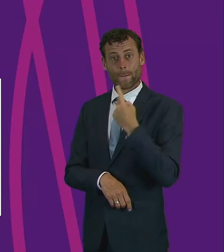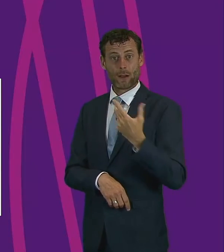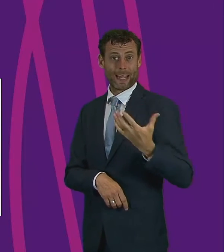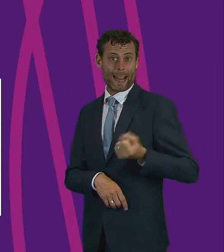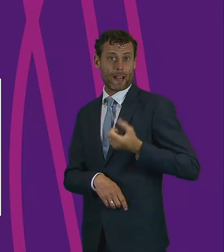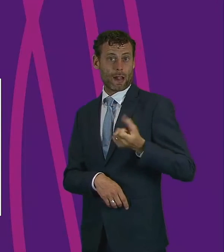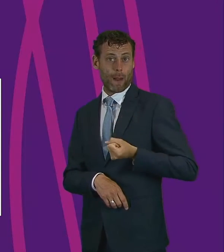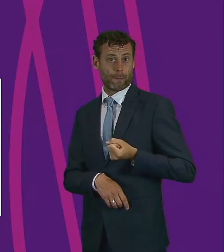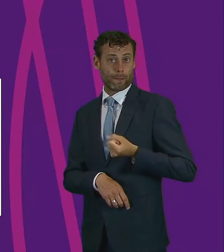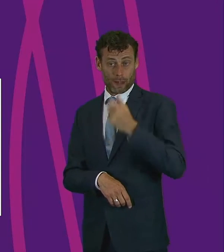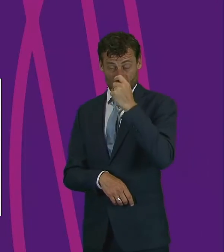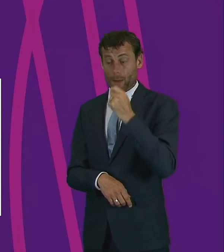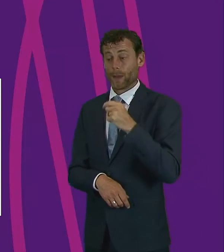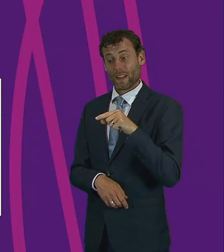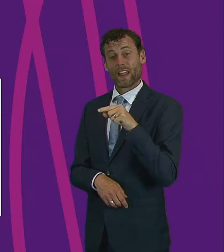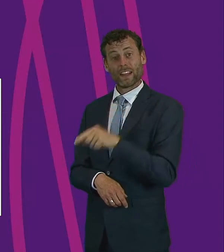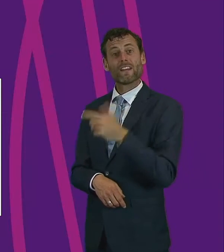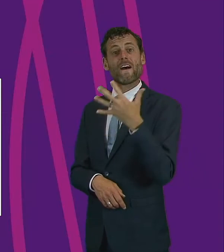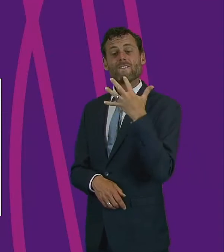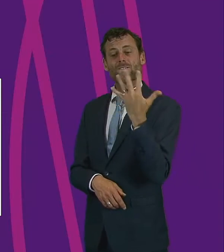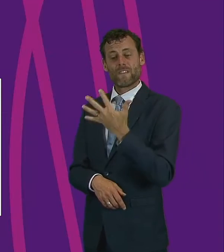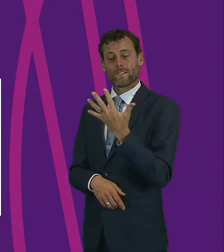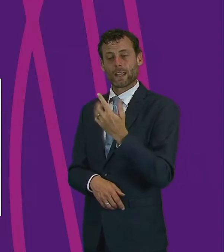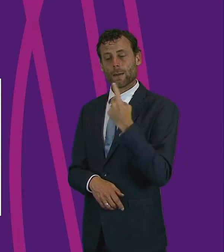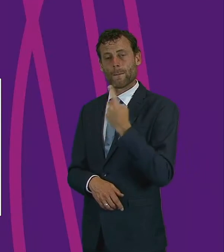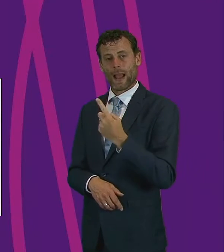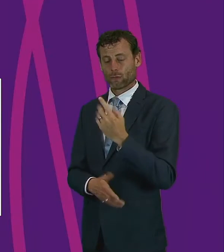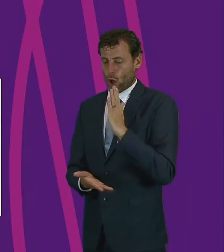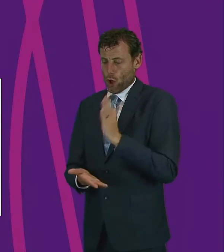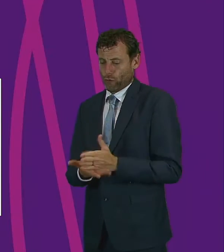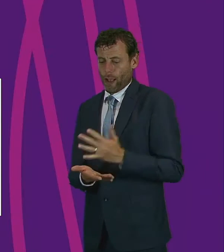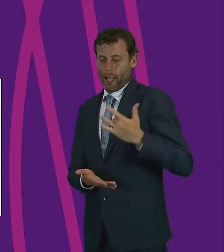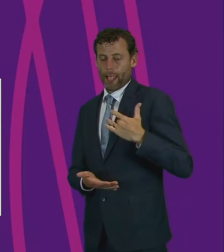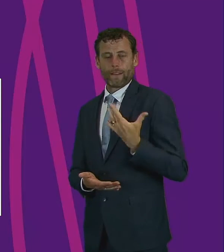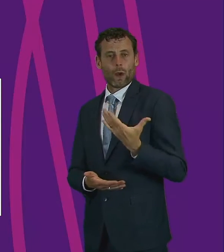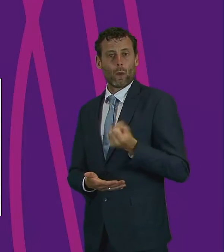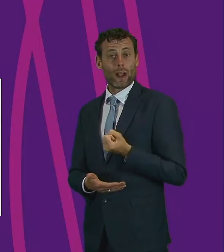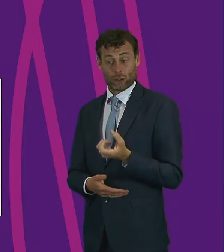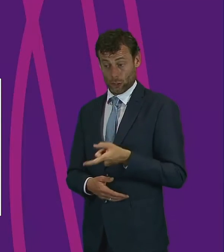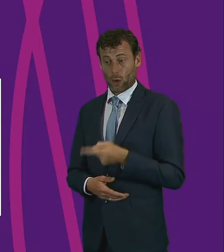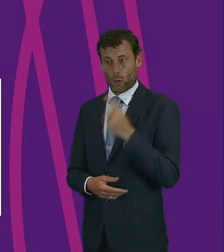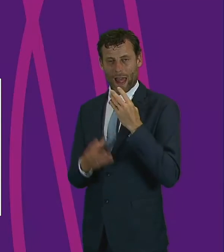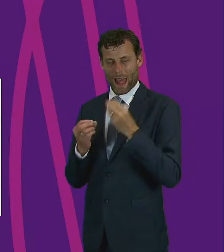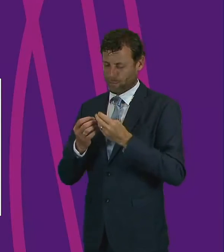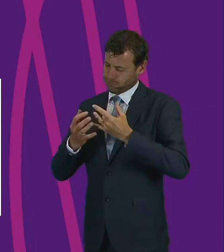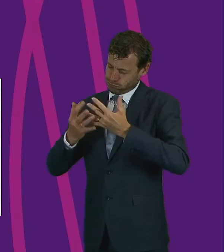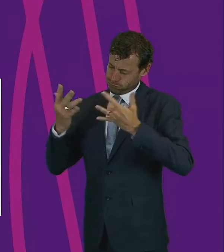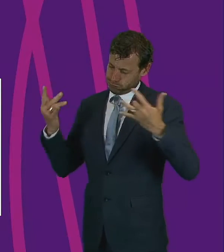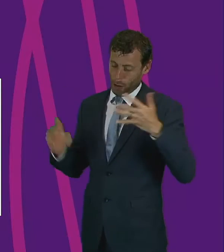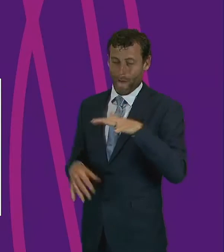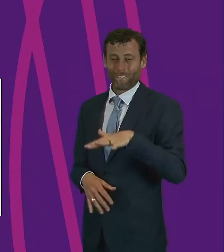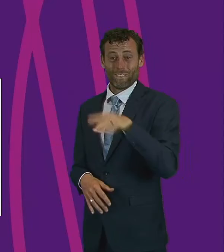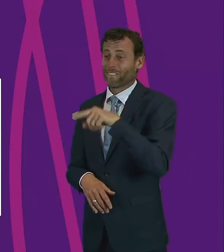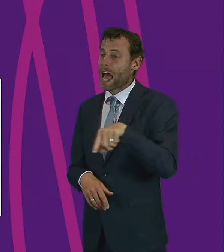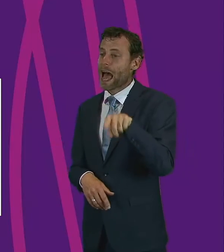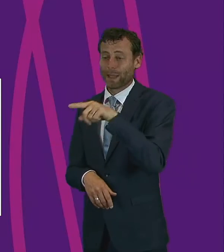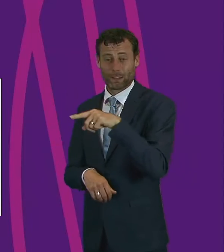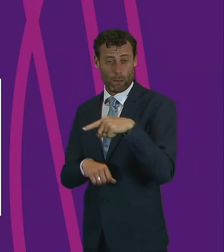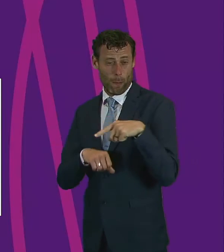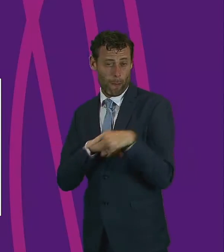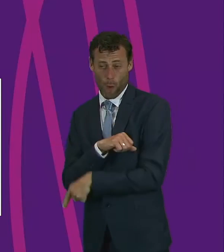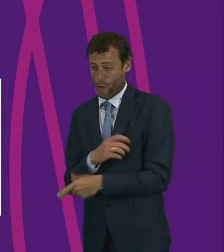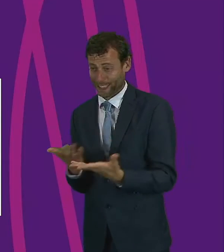families out of poverty? That's the kind of joined-up thinking that must take place. I managed briefly to listen